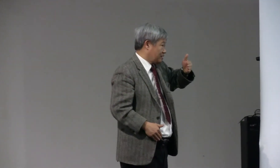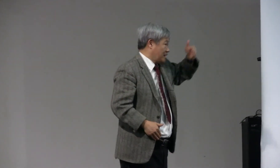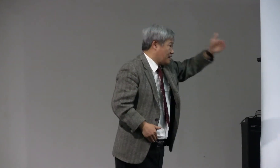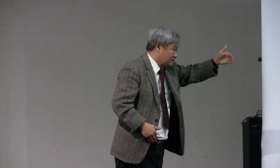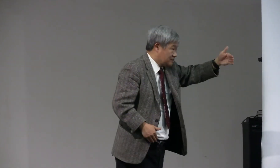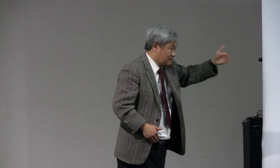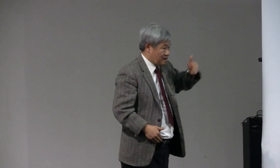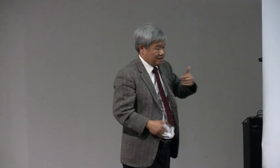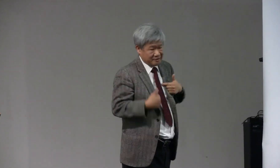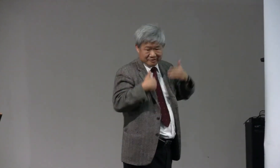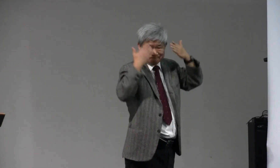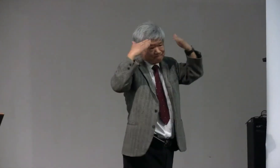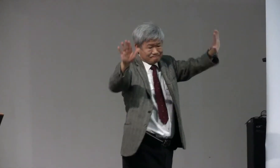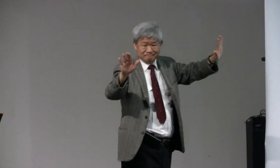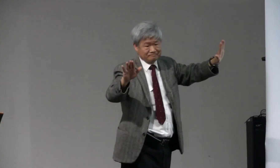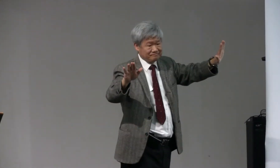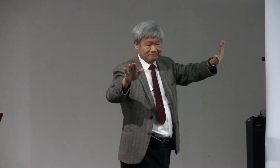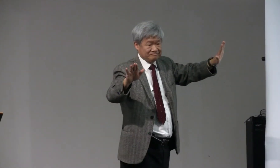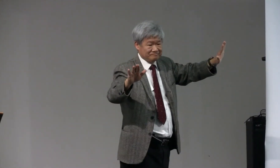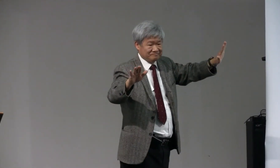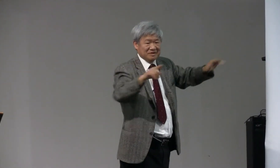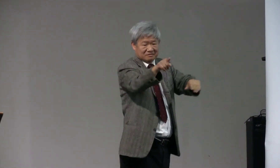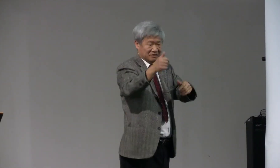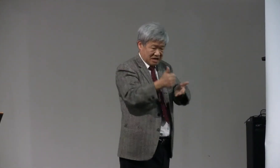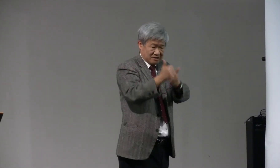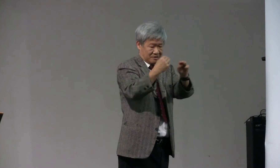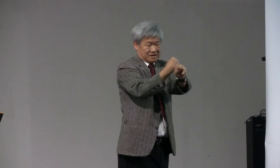You wouldn't be able to reach the distance.